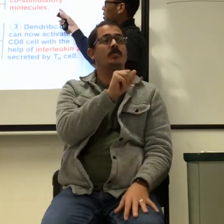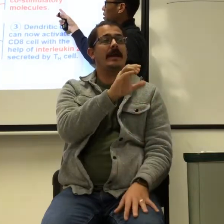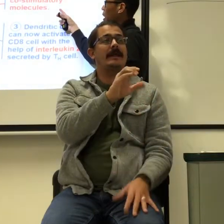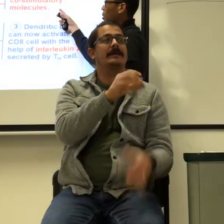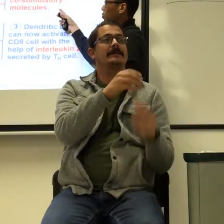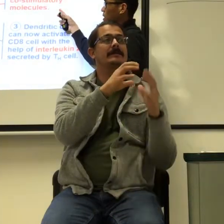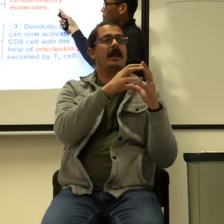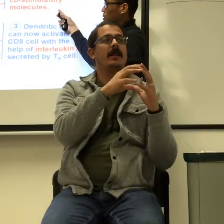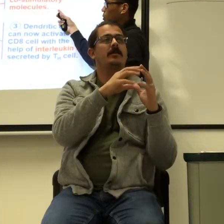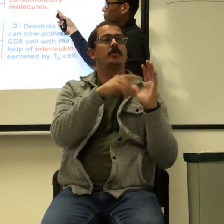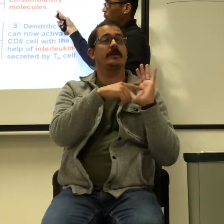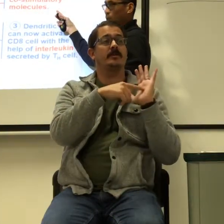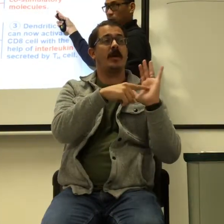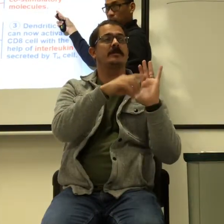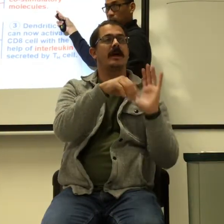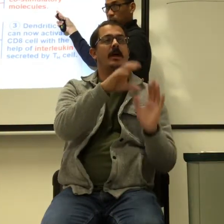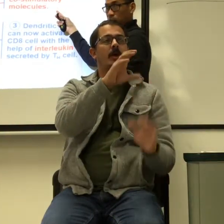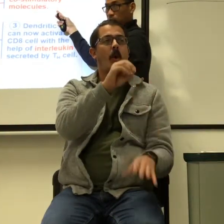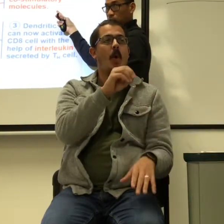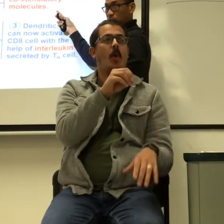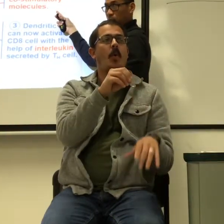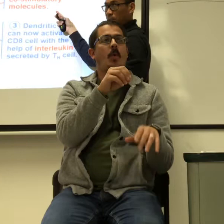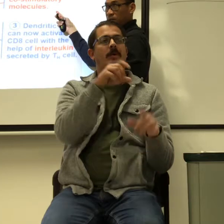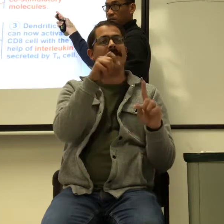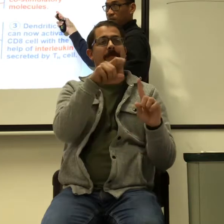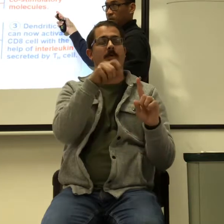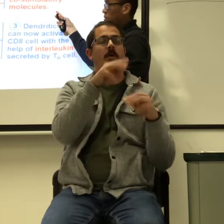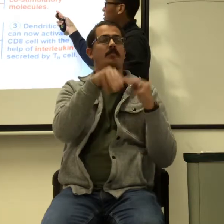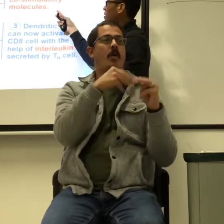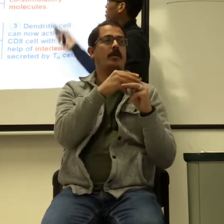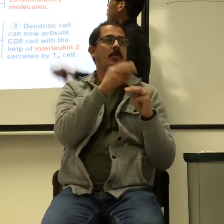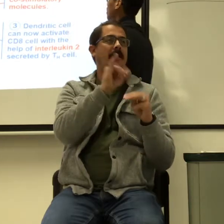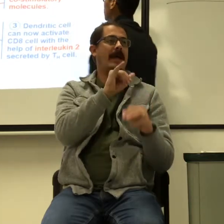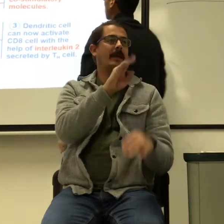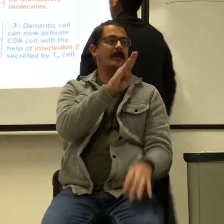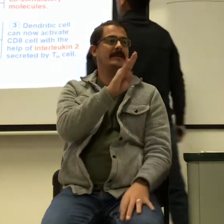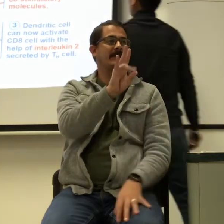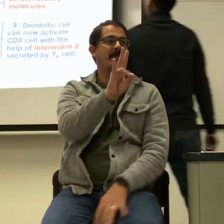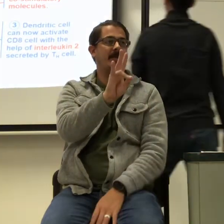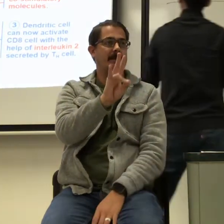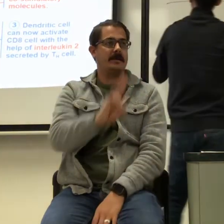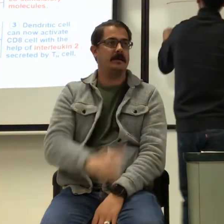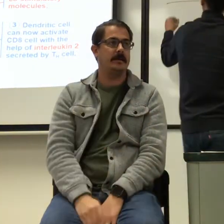those co-stimulatory molecules like B7.